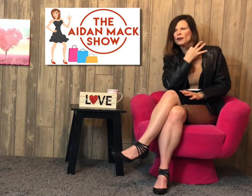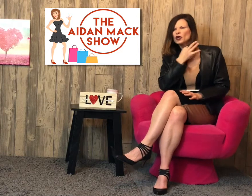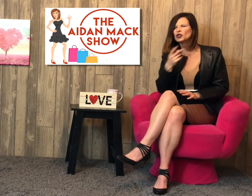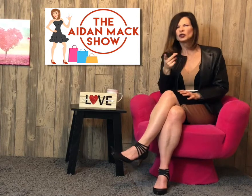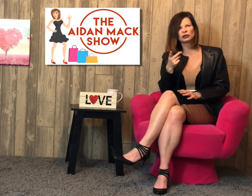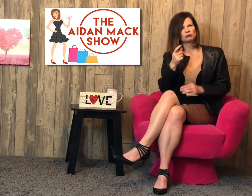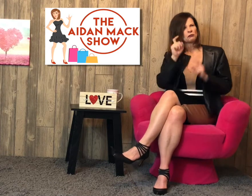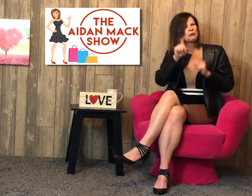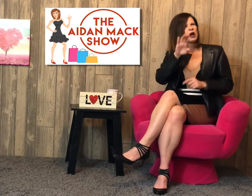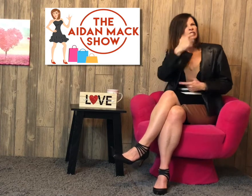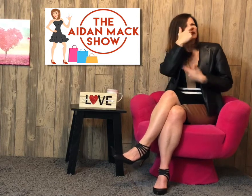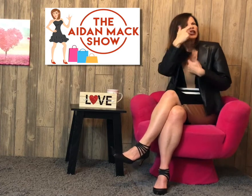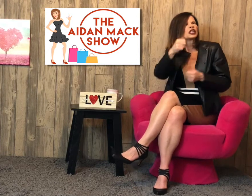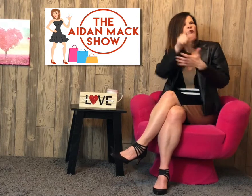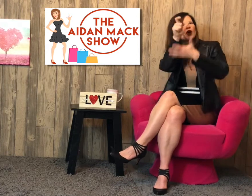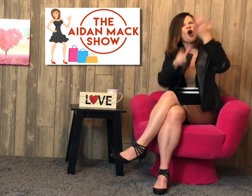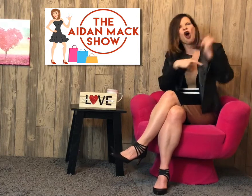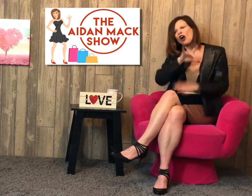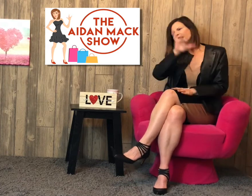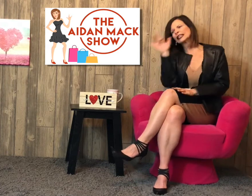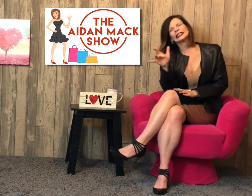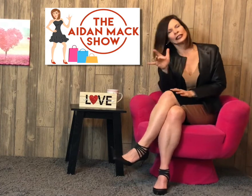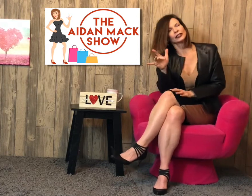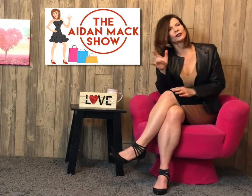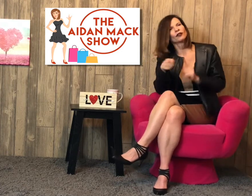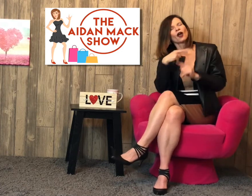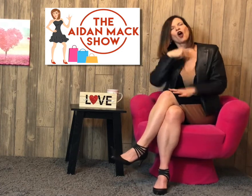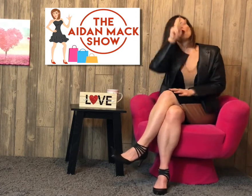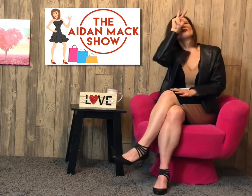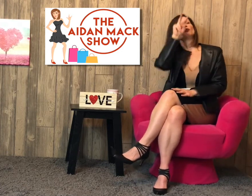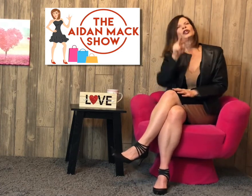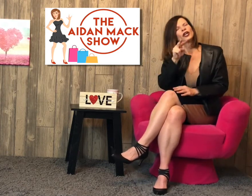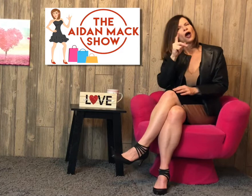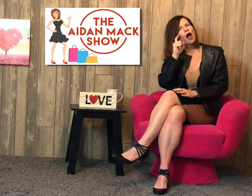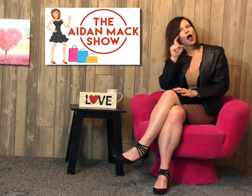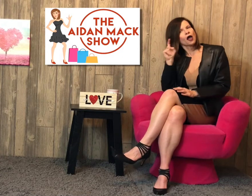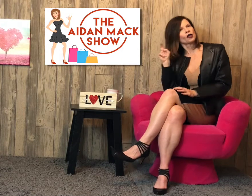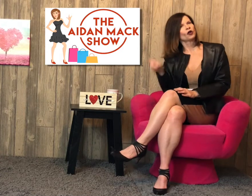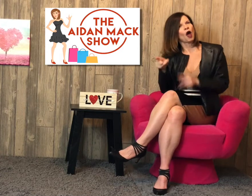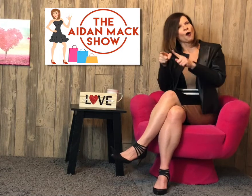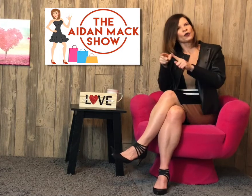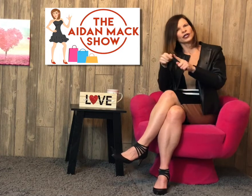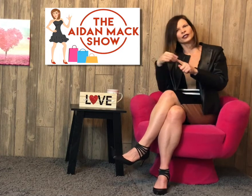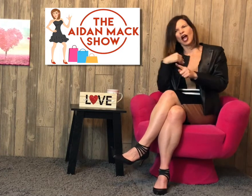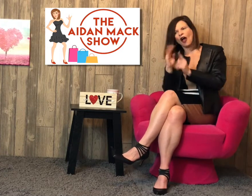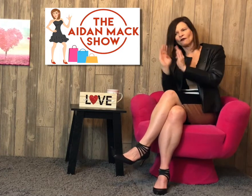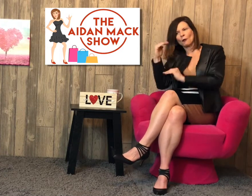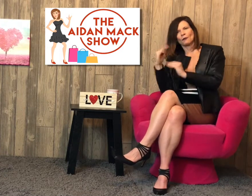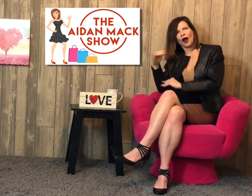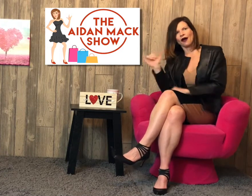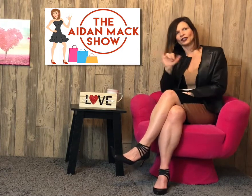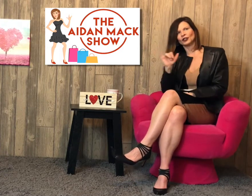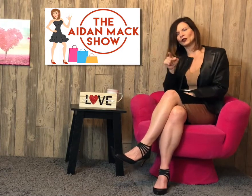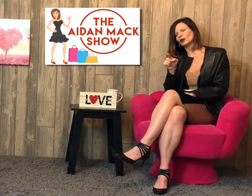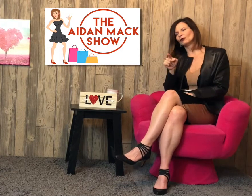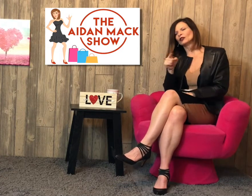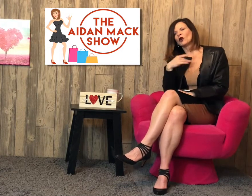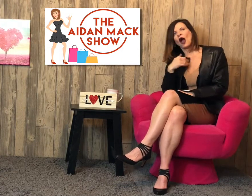it must be interesting, and then I'm reading another article. I then notice on that website there's another box on the side too,